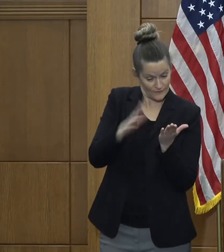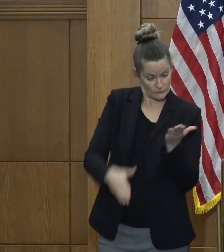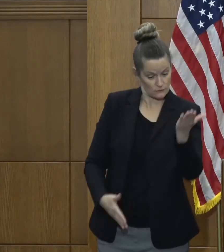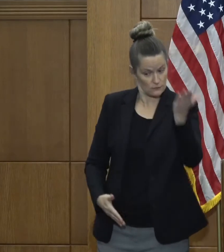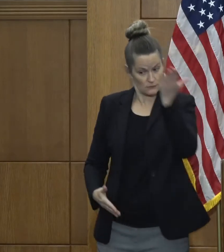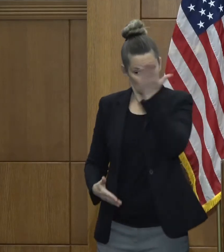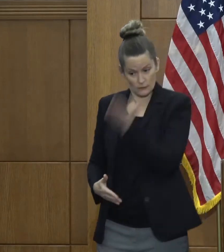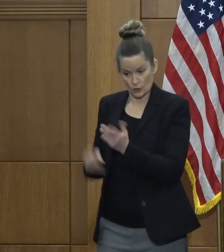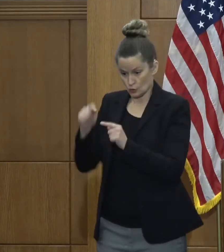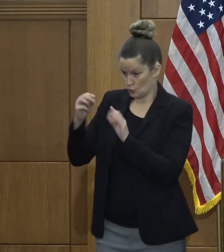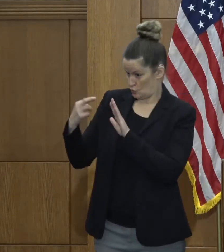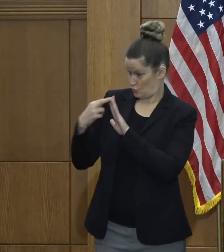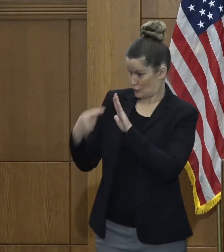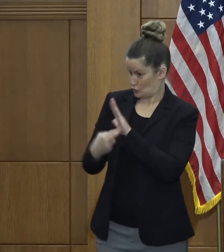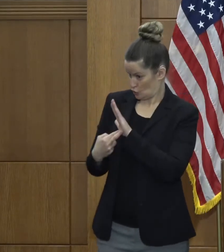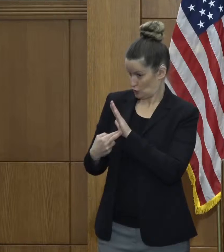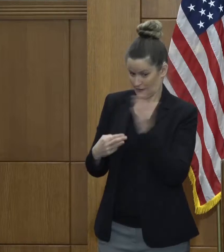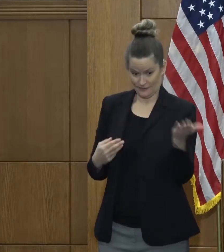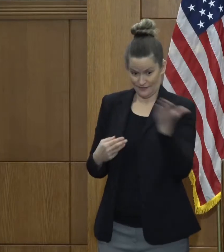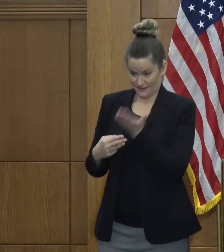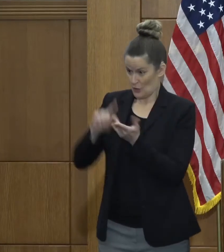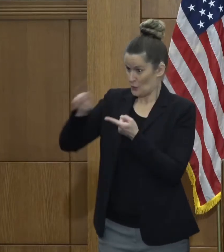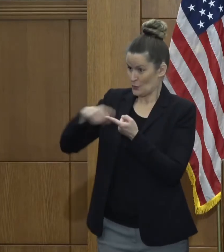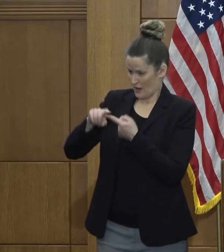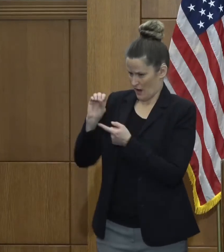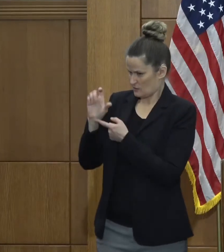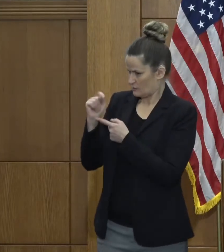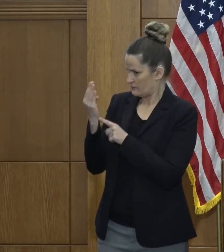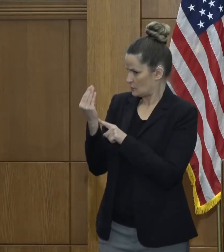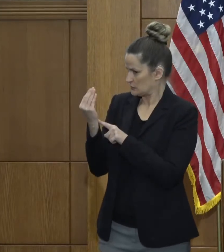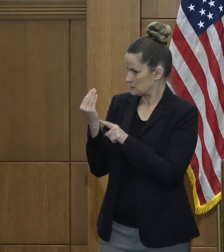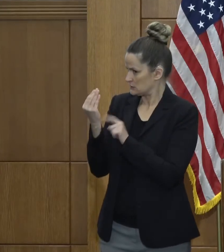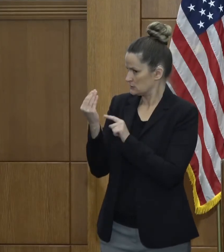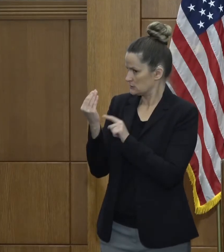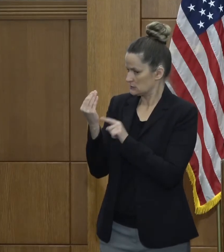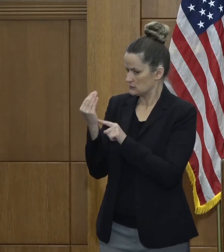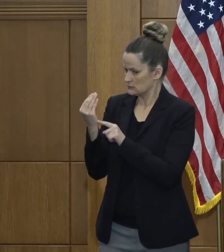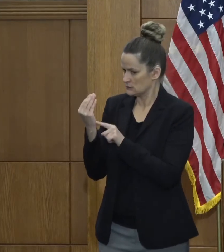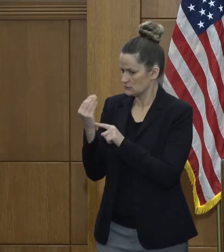Michelle Hankerson, do you have a question?